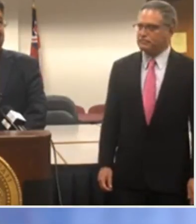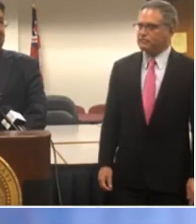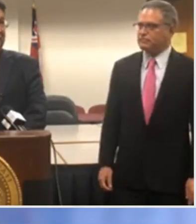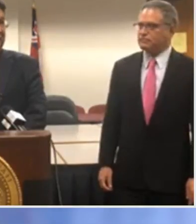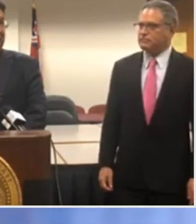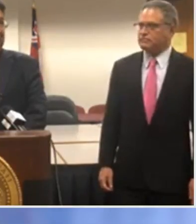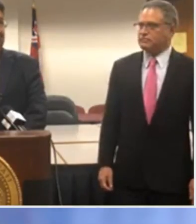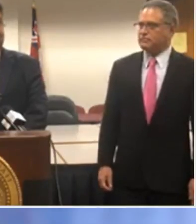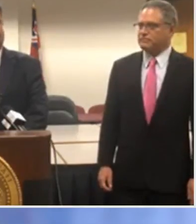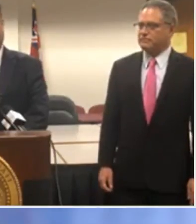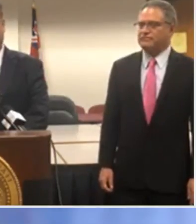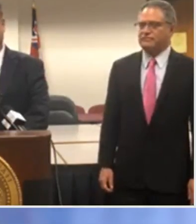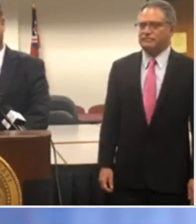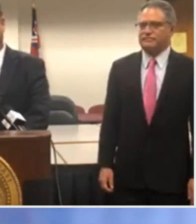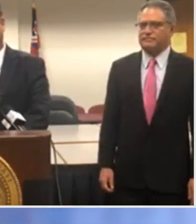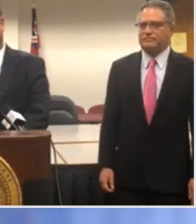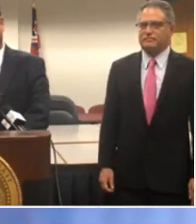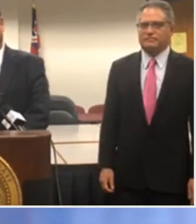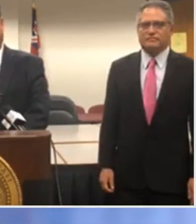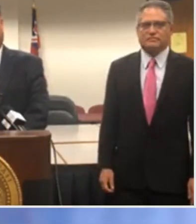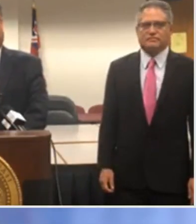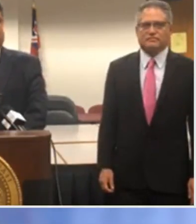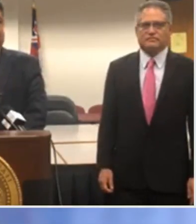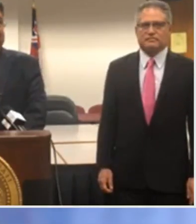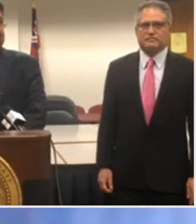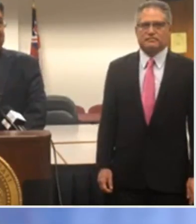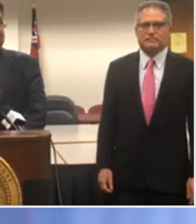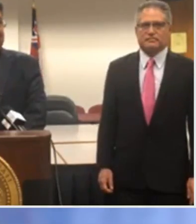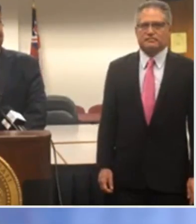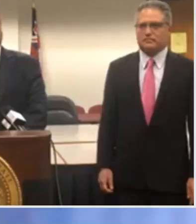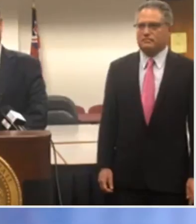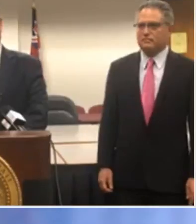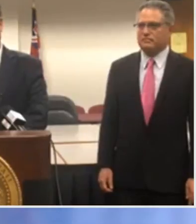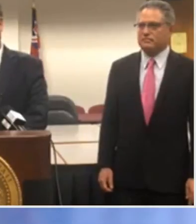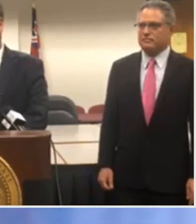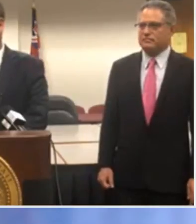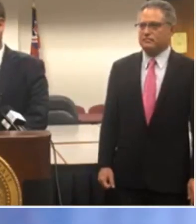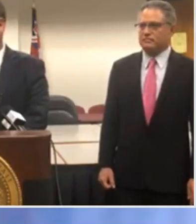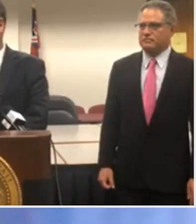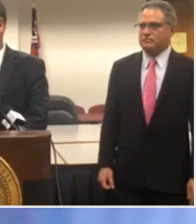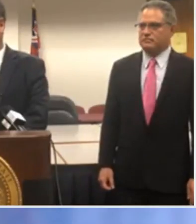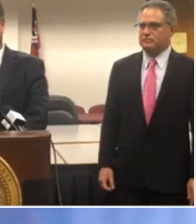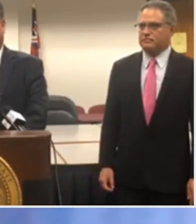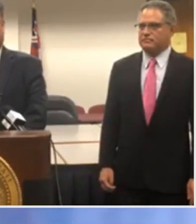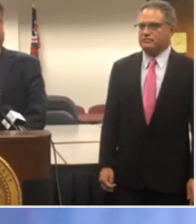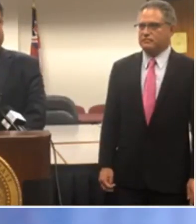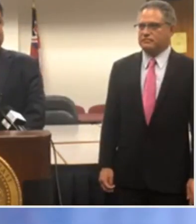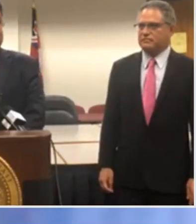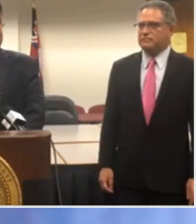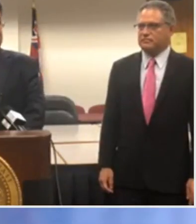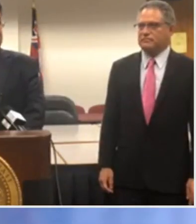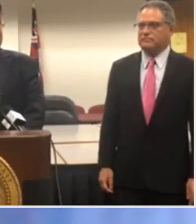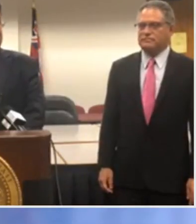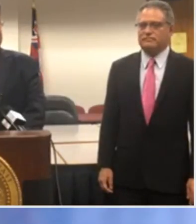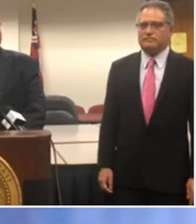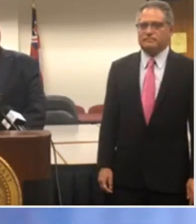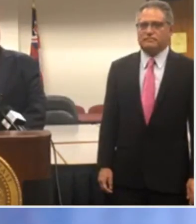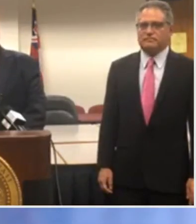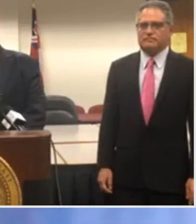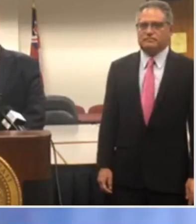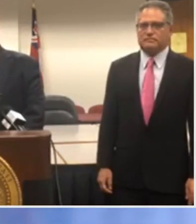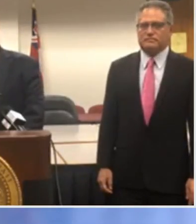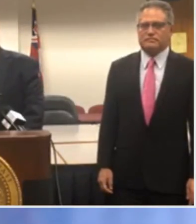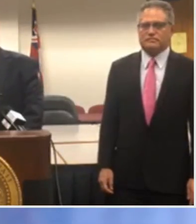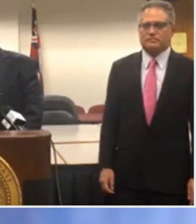regular session and the hearings, the nature of our business invites the public in to participate. If